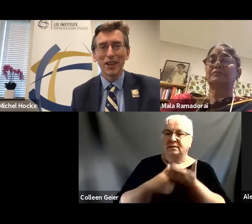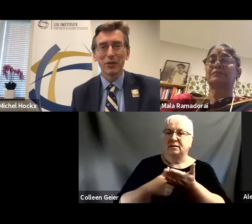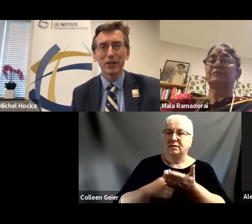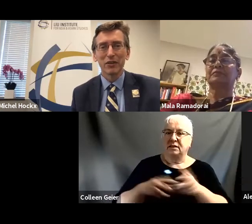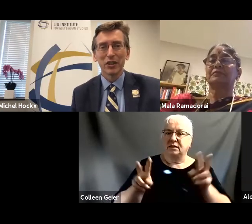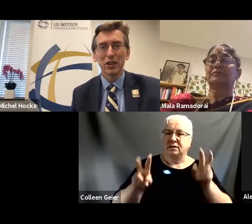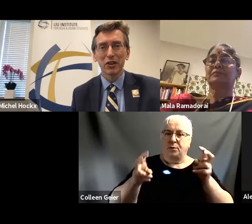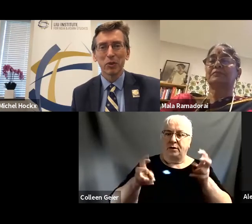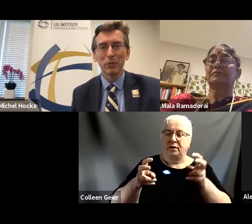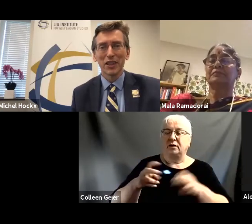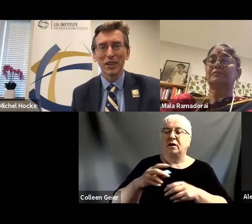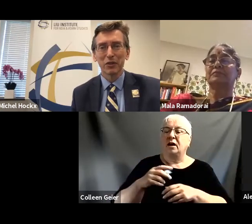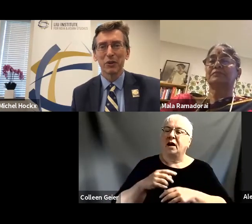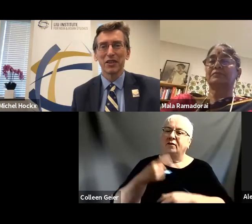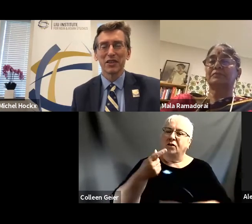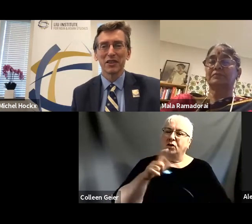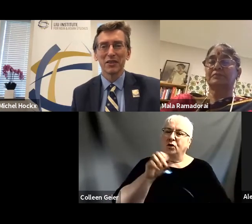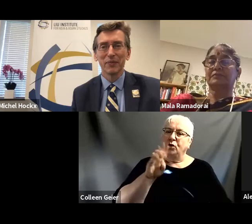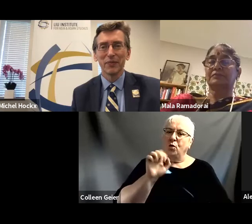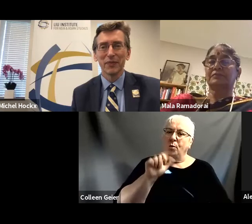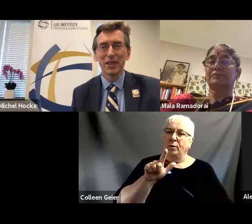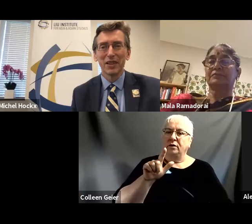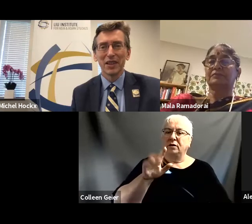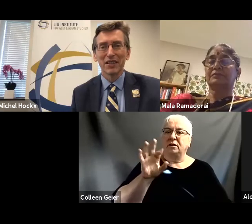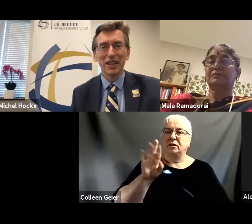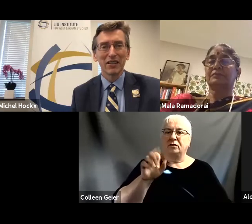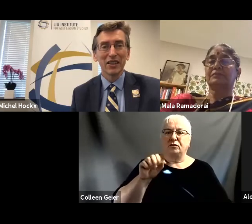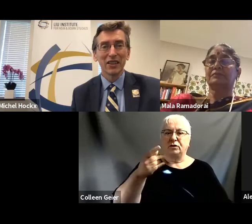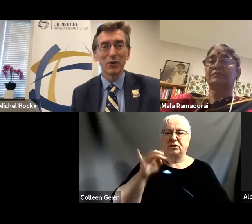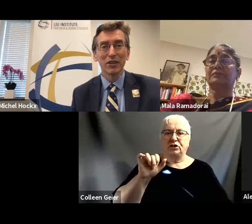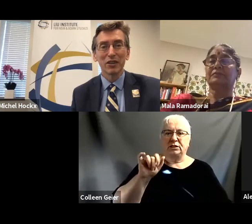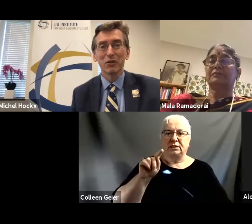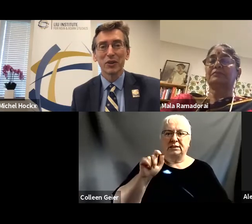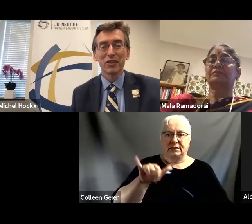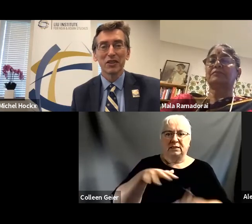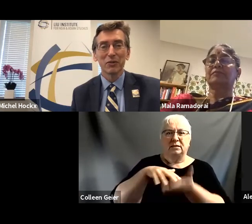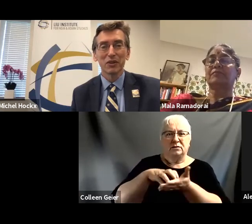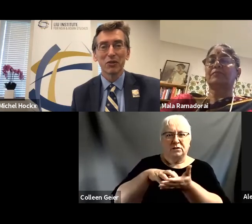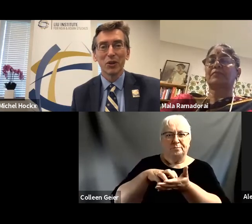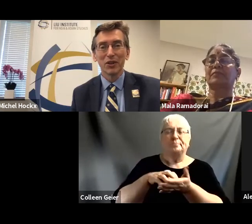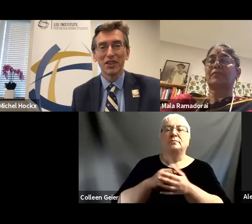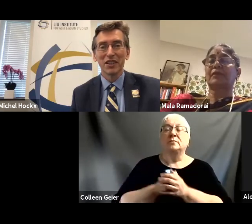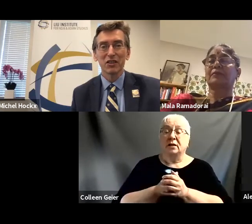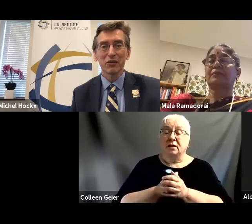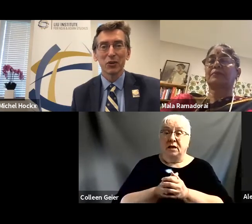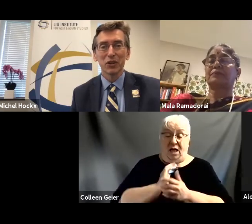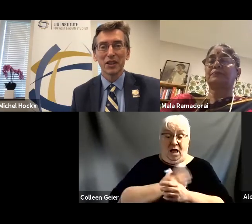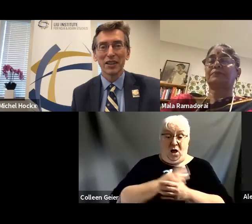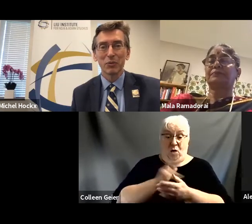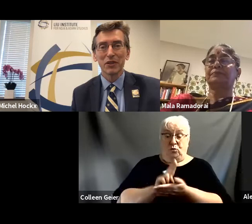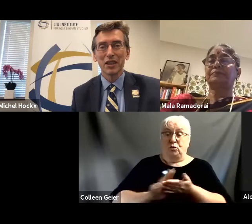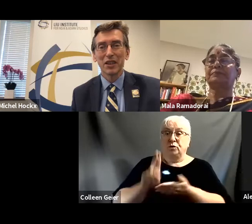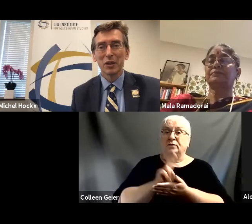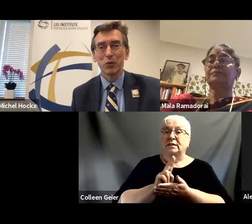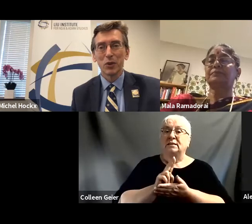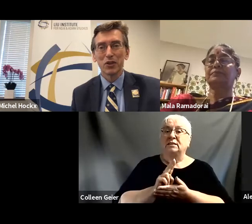the background of the current public health crisis. As an ethically grounded university with a strong sense of social